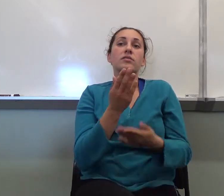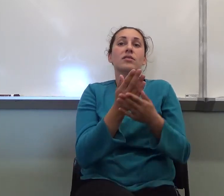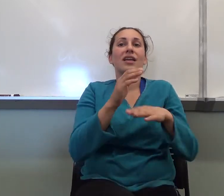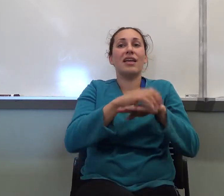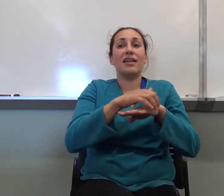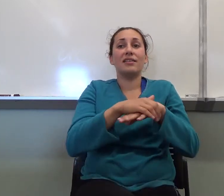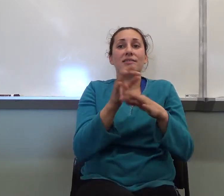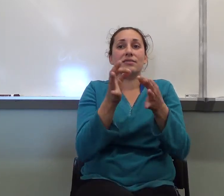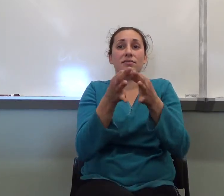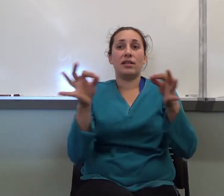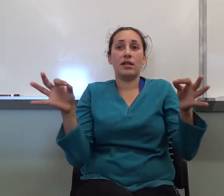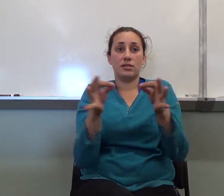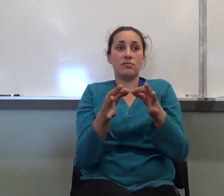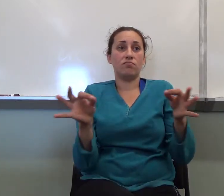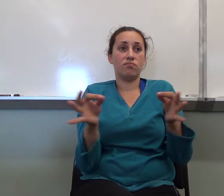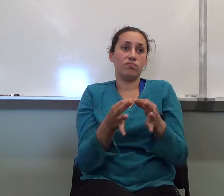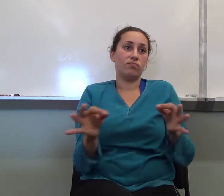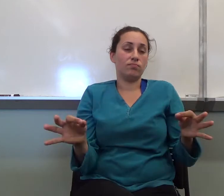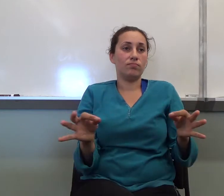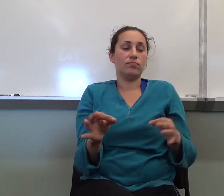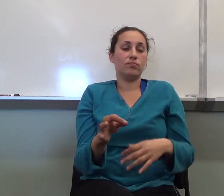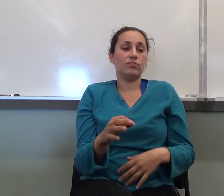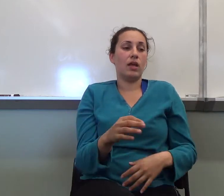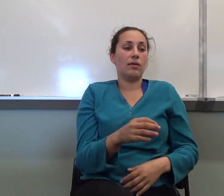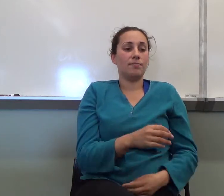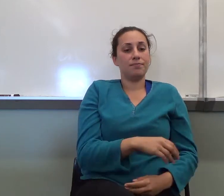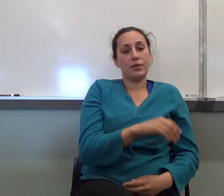and phrases. This one says 25%